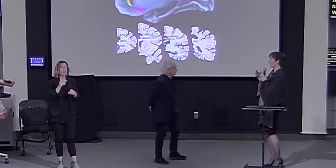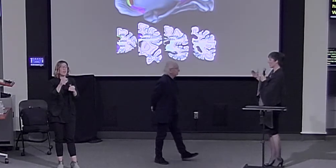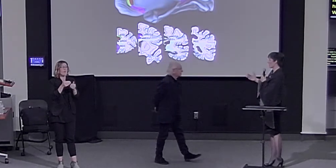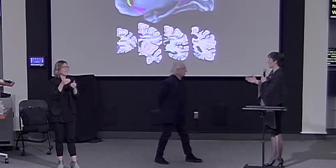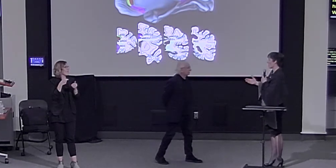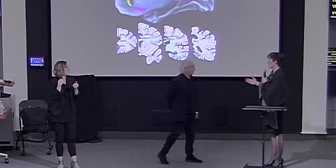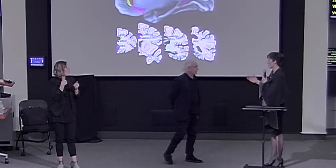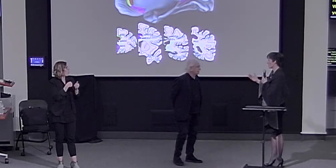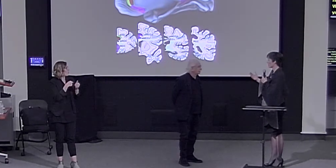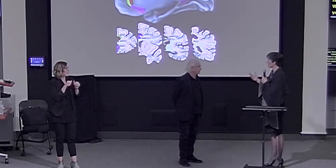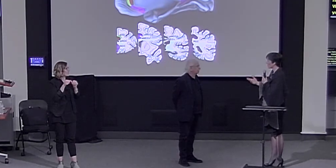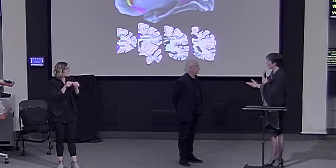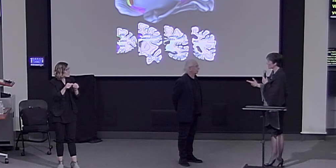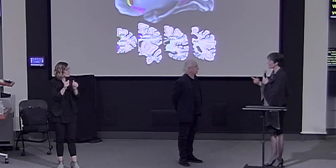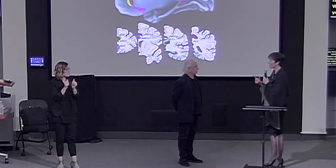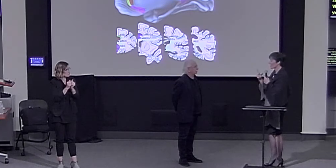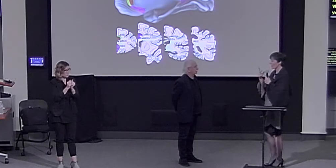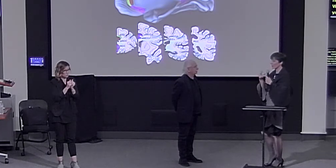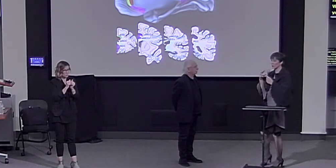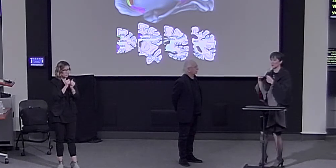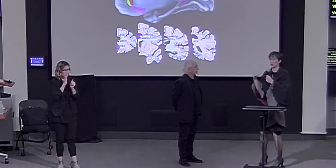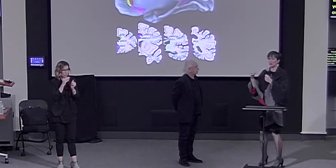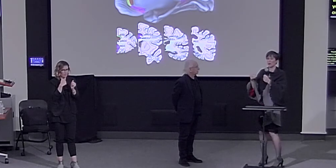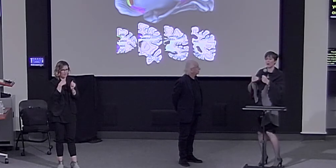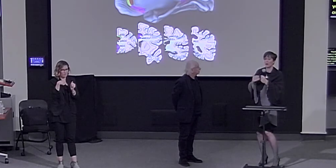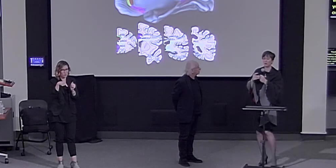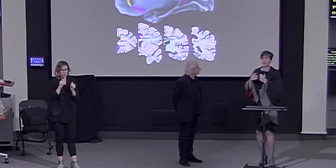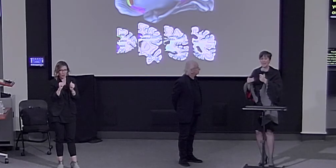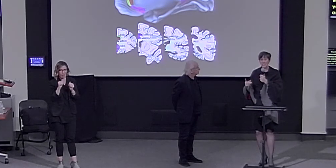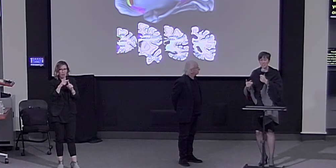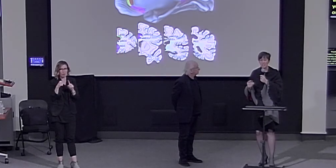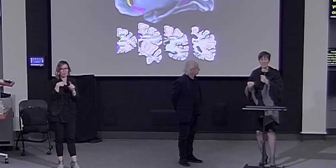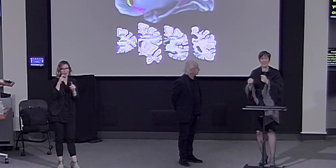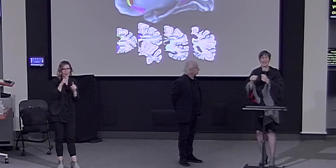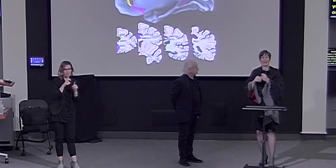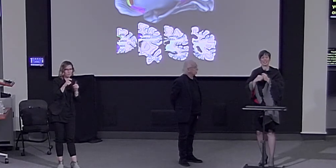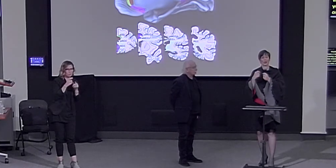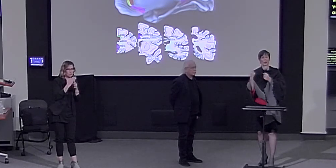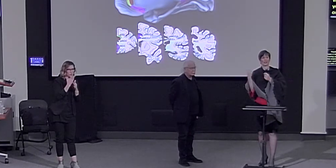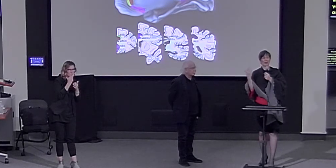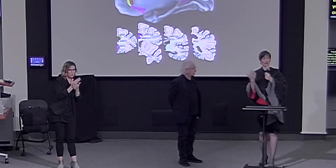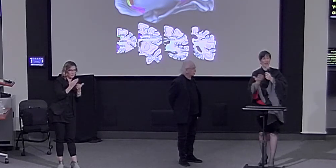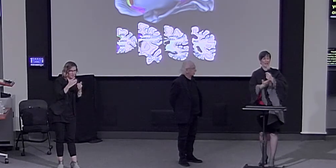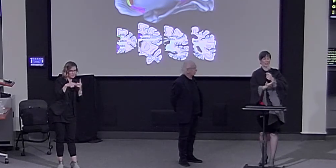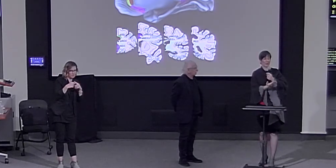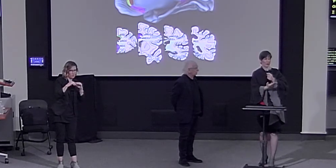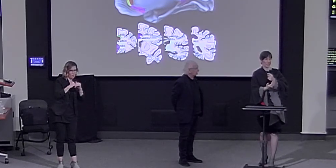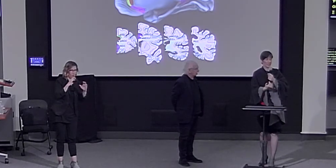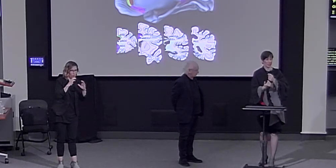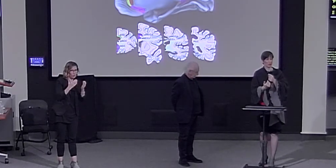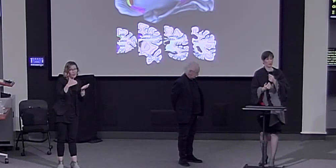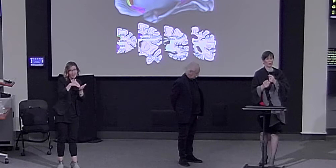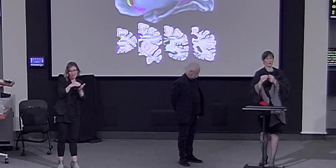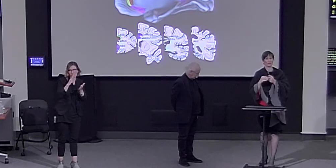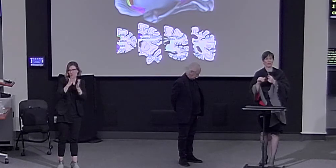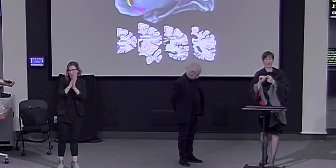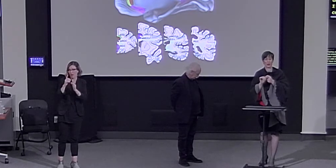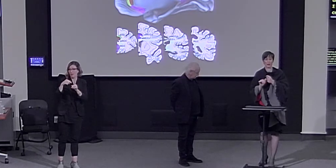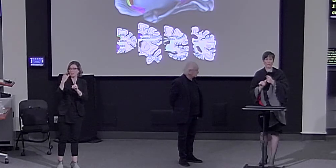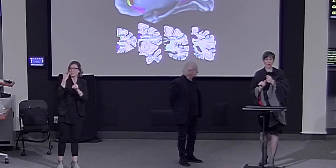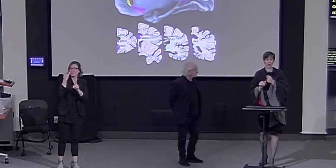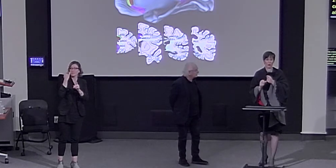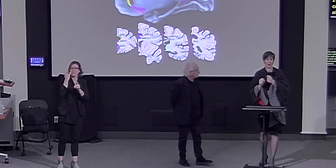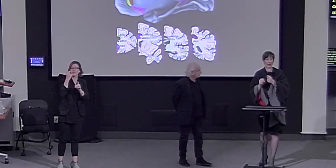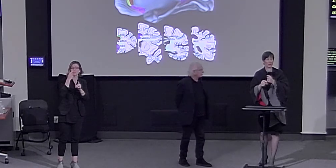we go on with a few questions, I have two small communications. As always, I will ask everyone here in the room to fill out